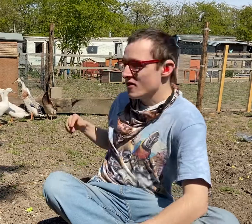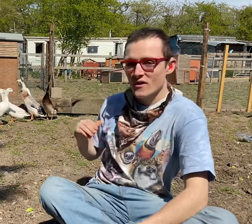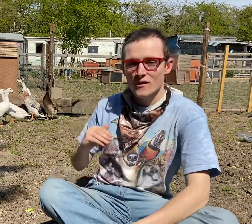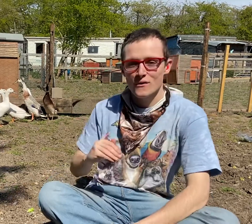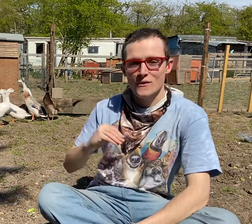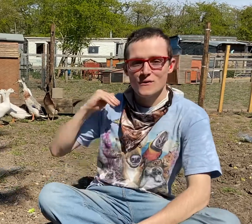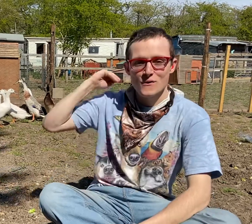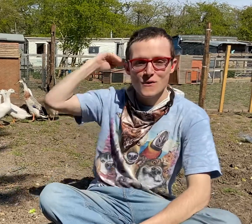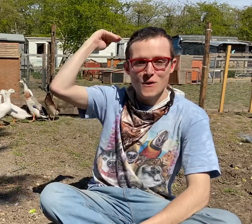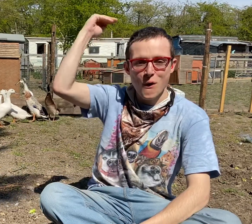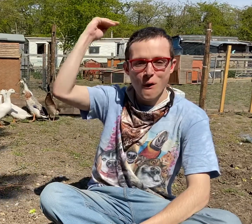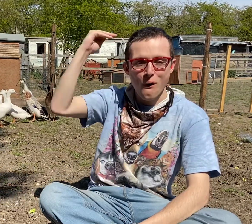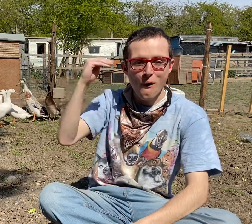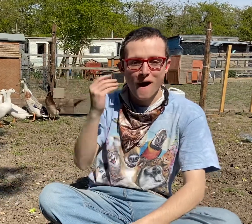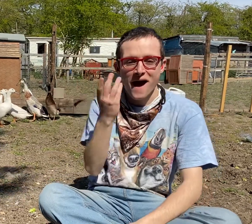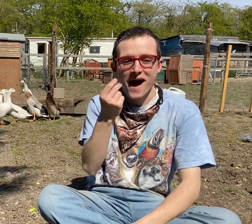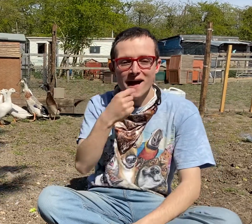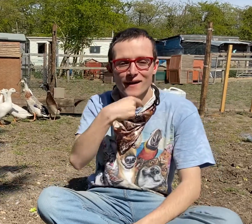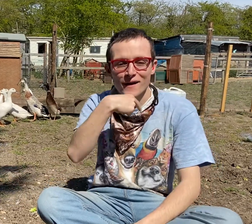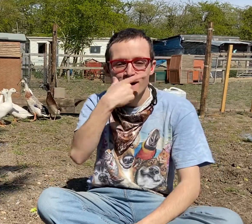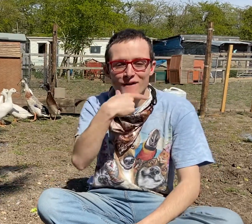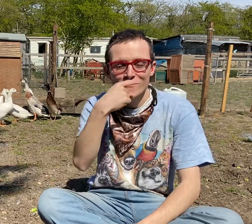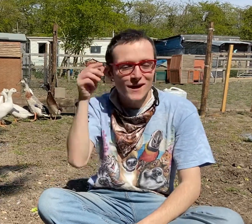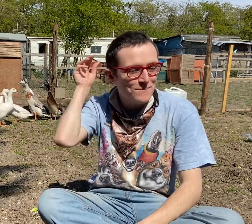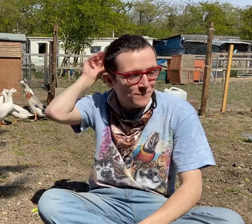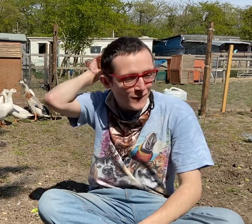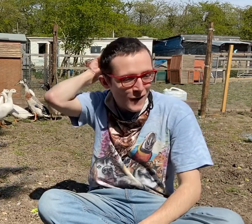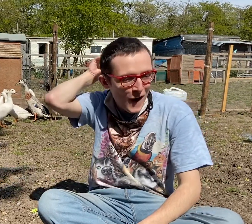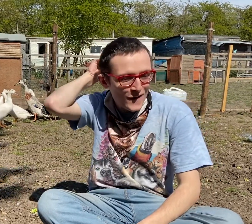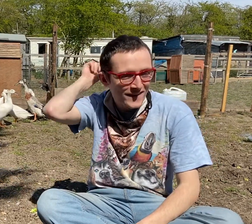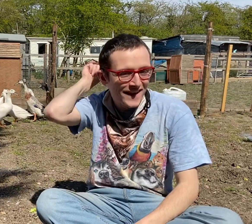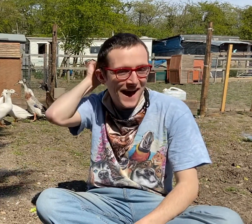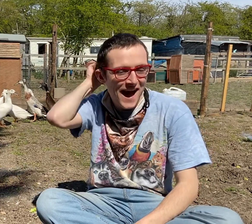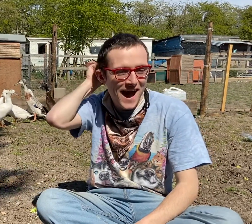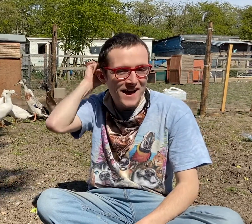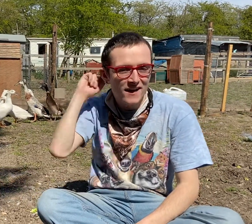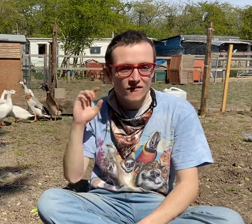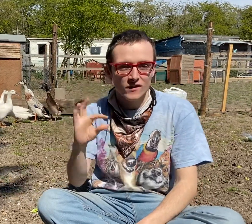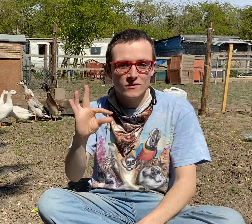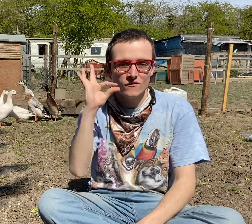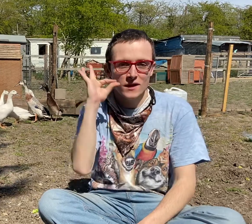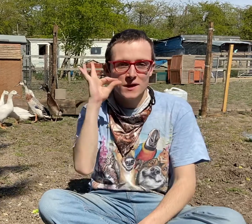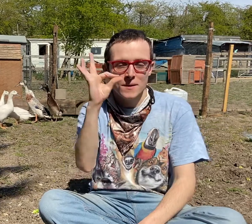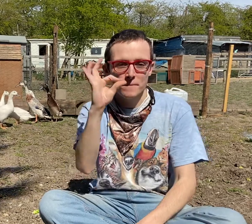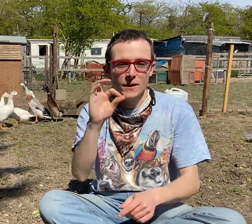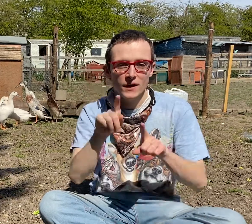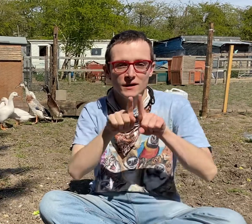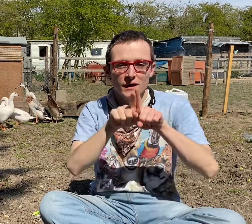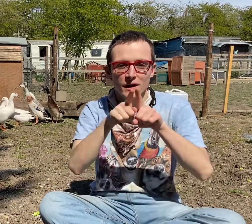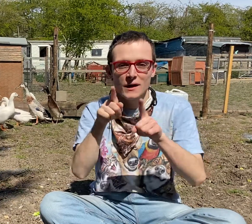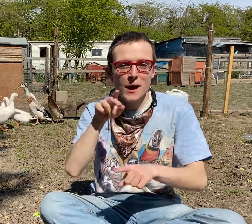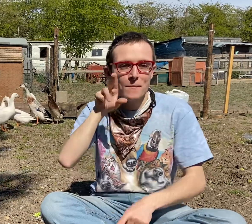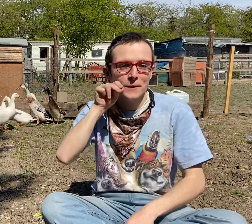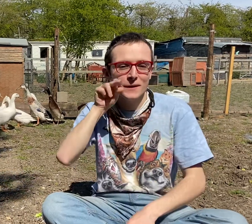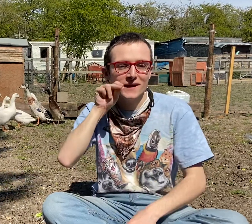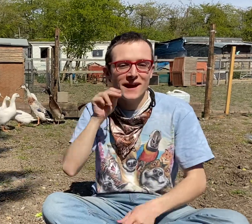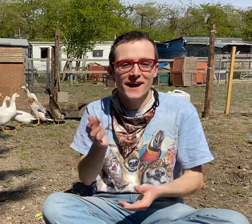I go. Ha. Hi. Bye, boo, ugly, hi, bye, bye, fucky, grumpy, guy,